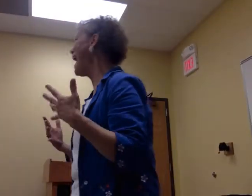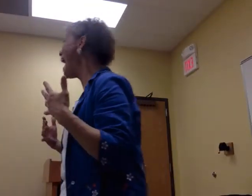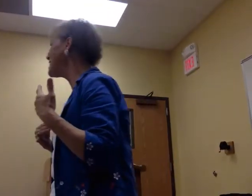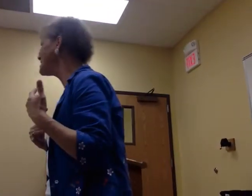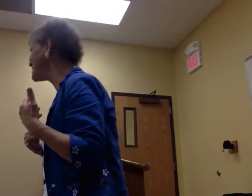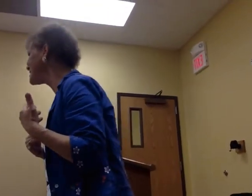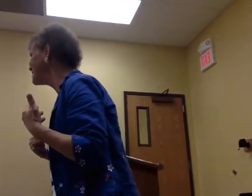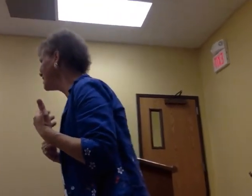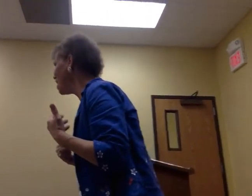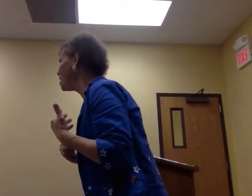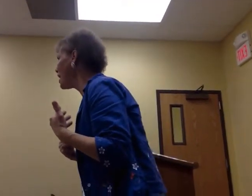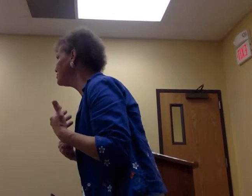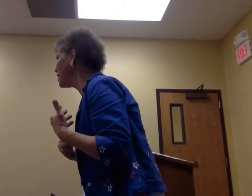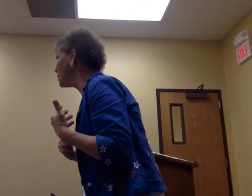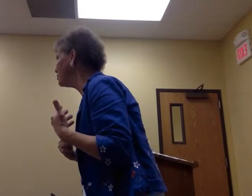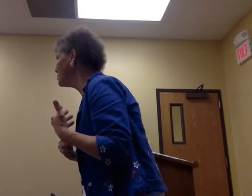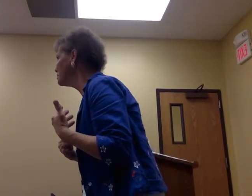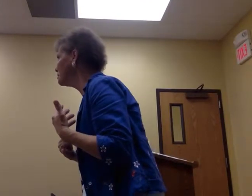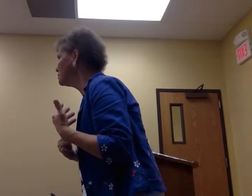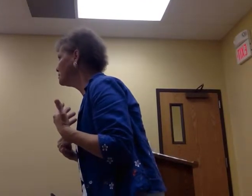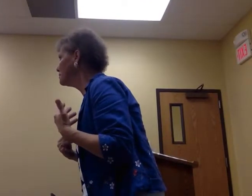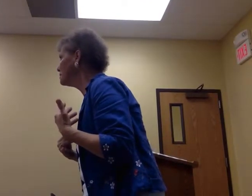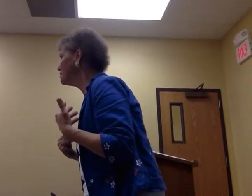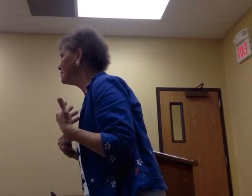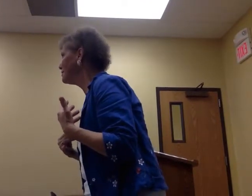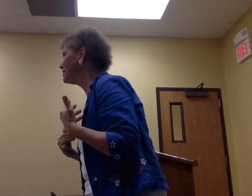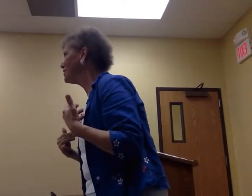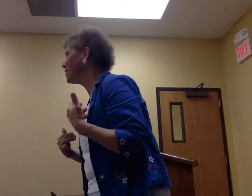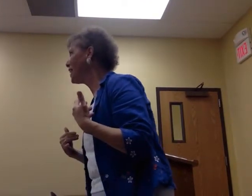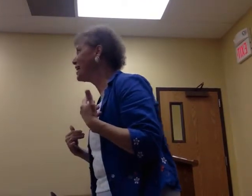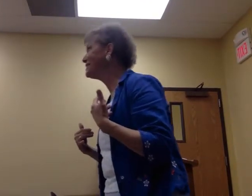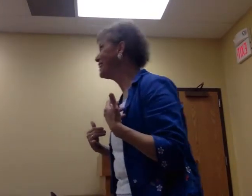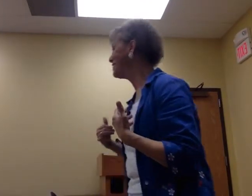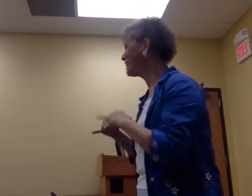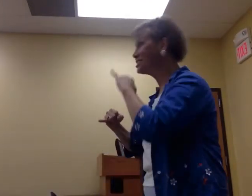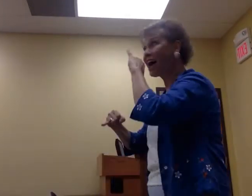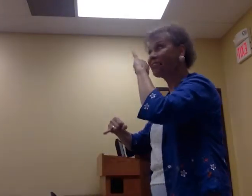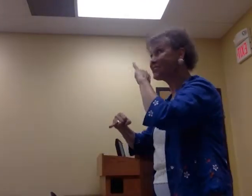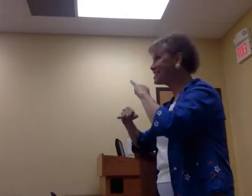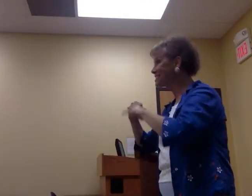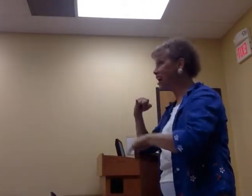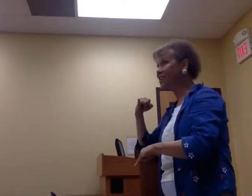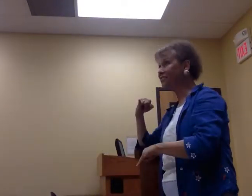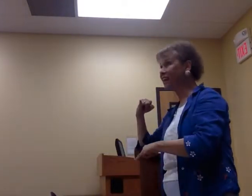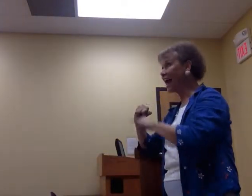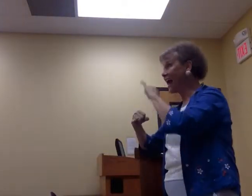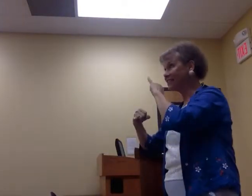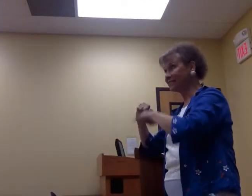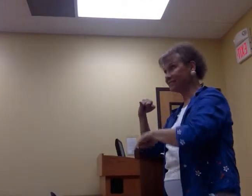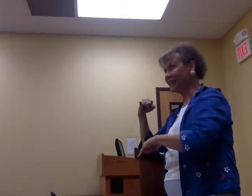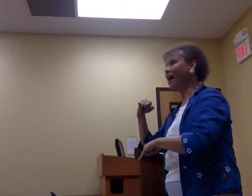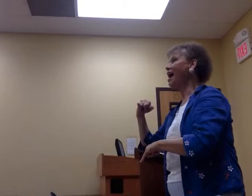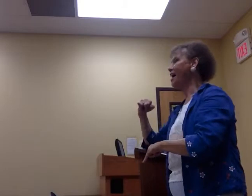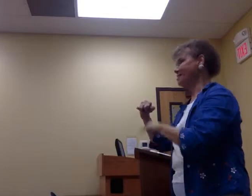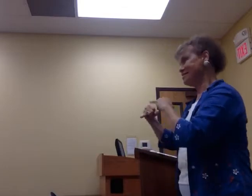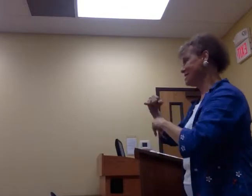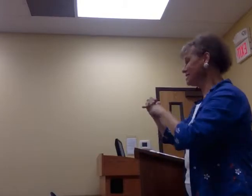lifetime. All right? That's not this kind of last. This means the last